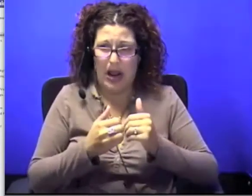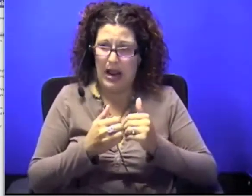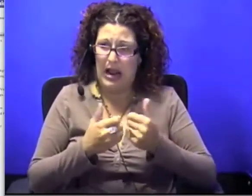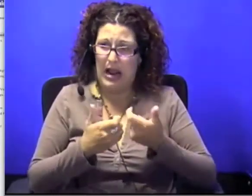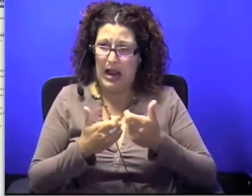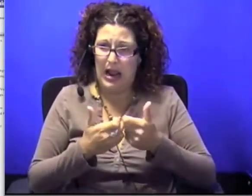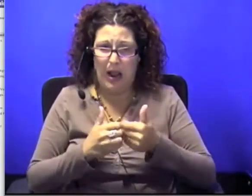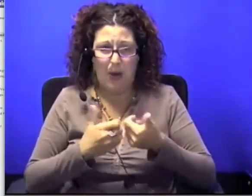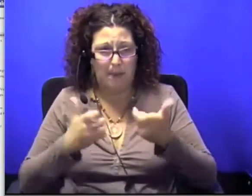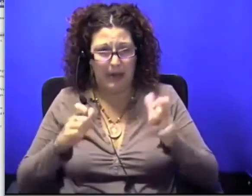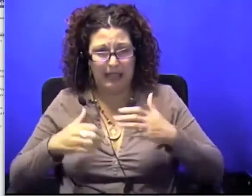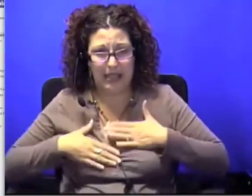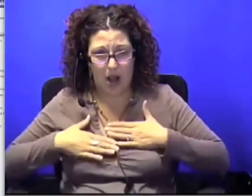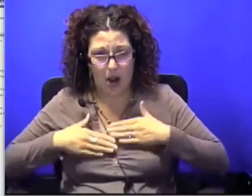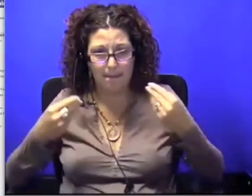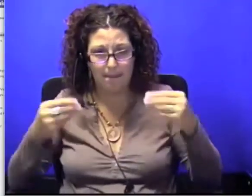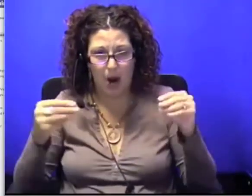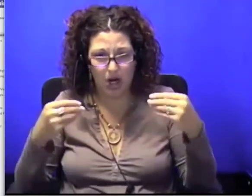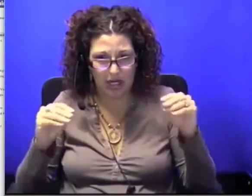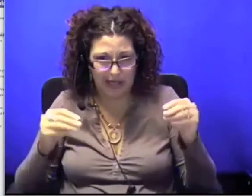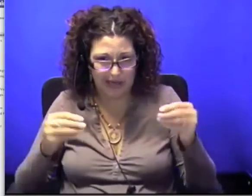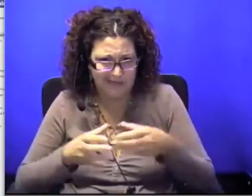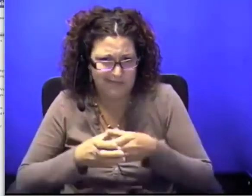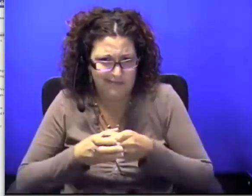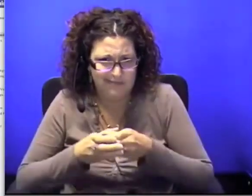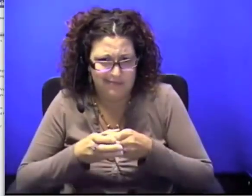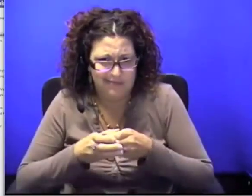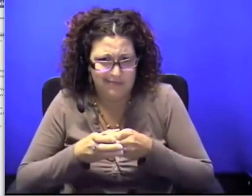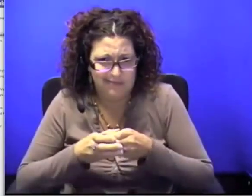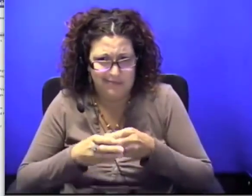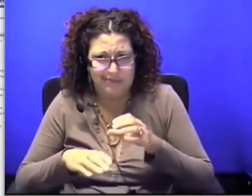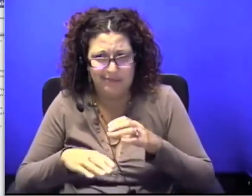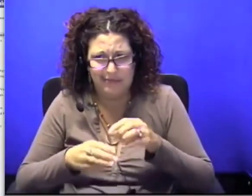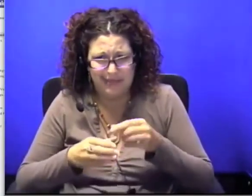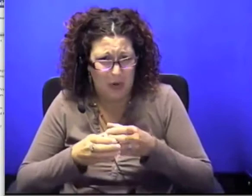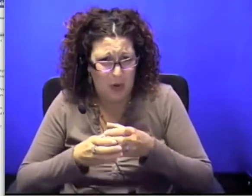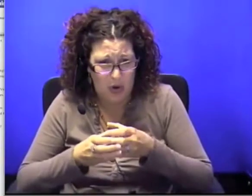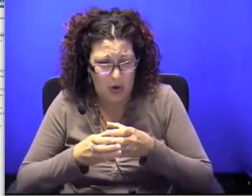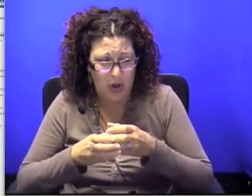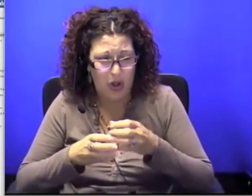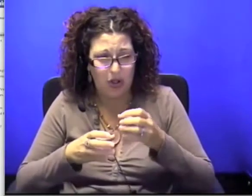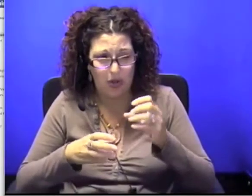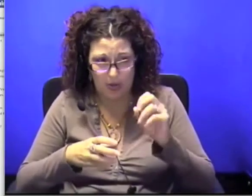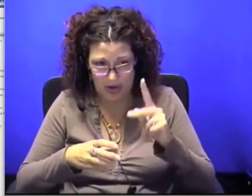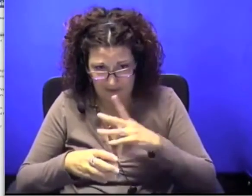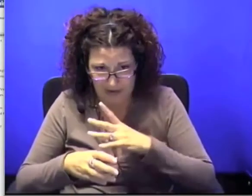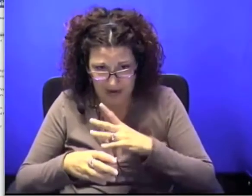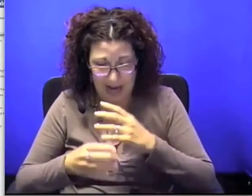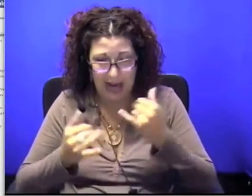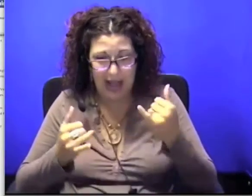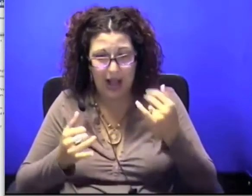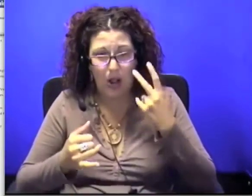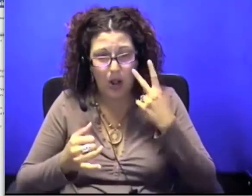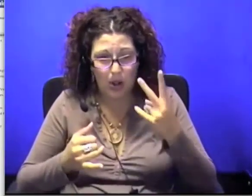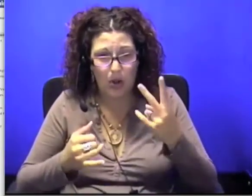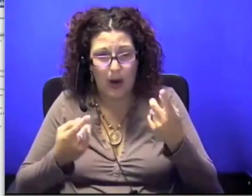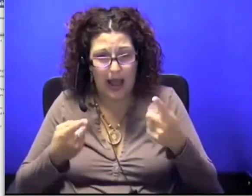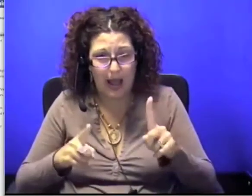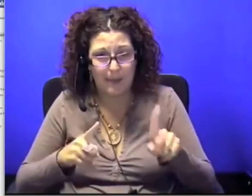So how big is our market? Well, it's about 3 inches around on the map where I would circle. Well, take a look at what